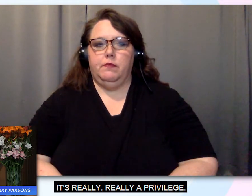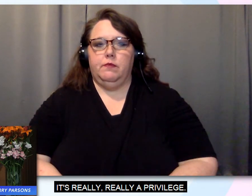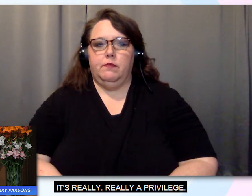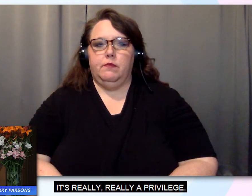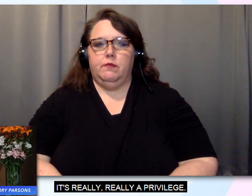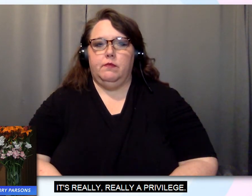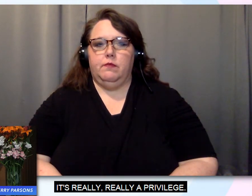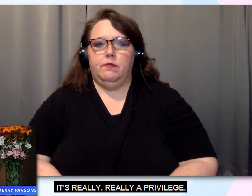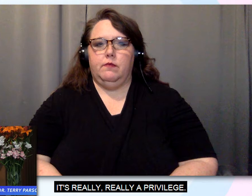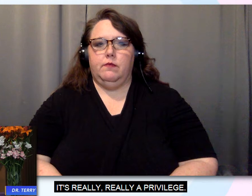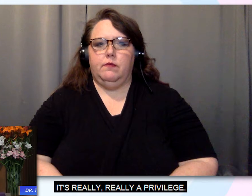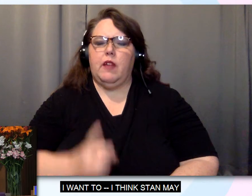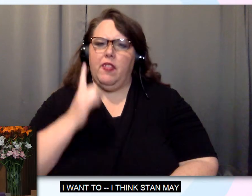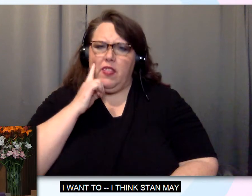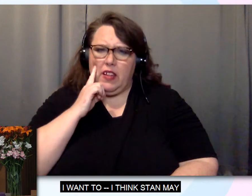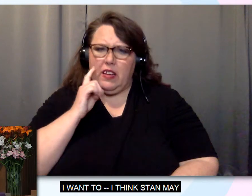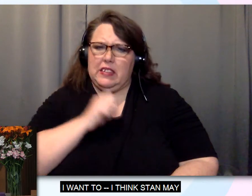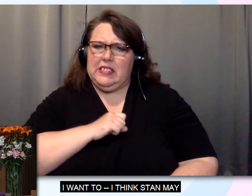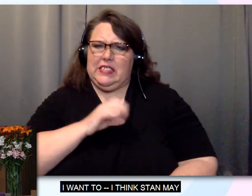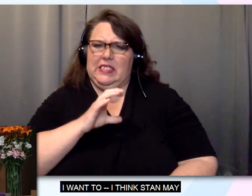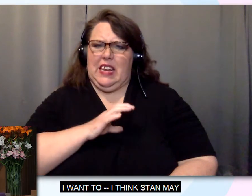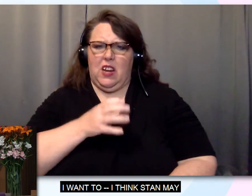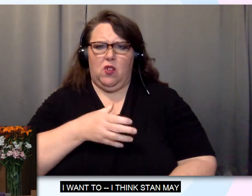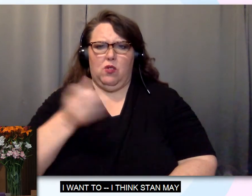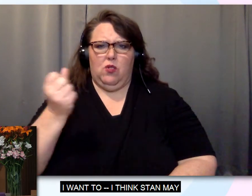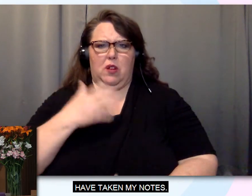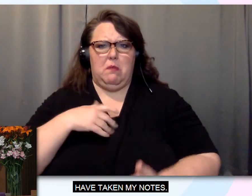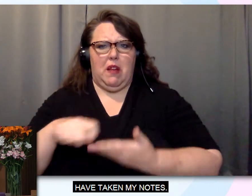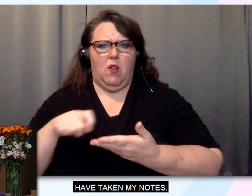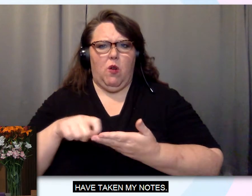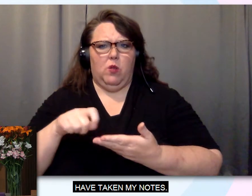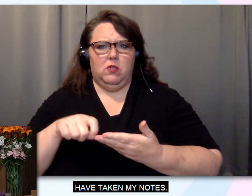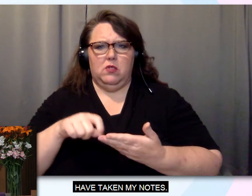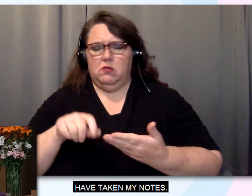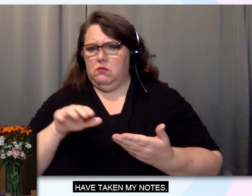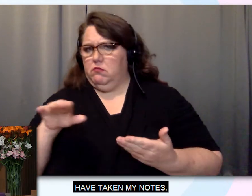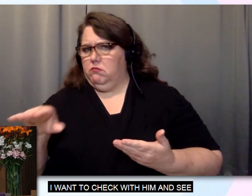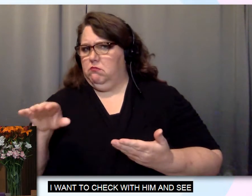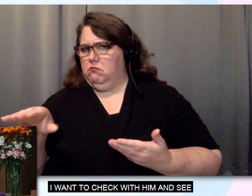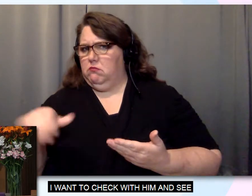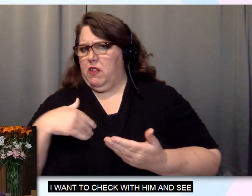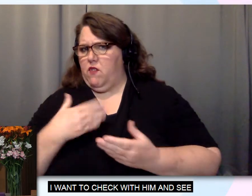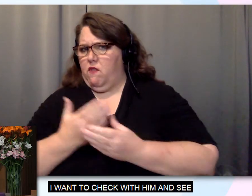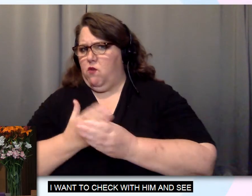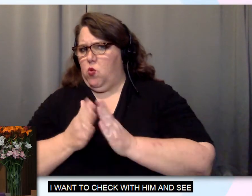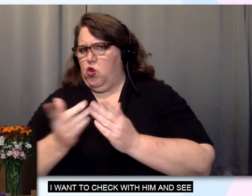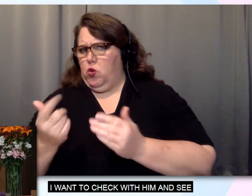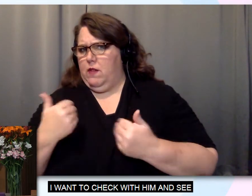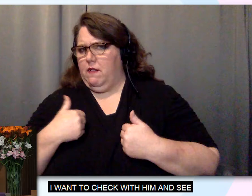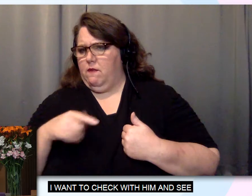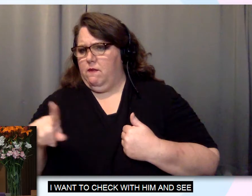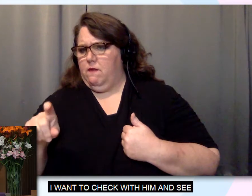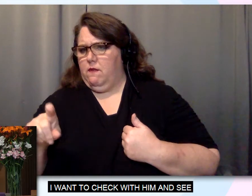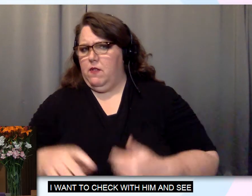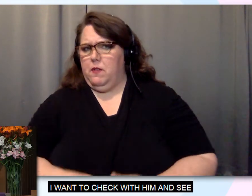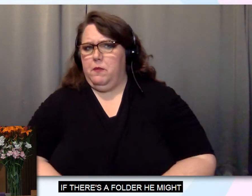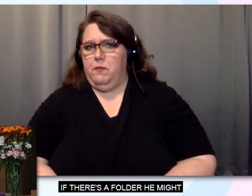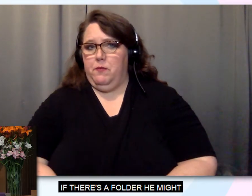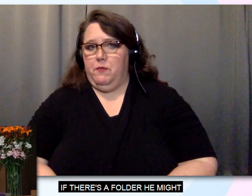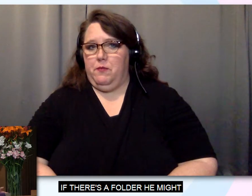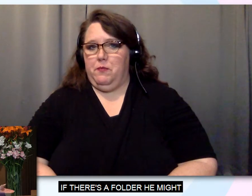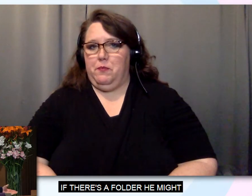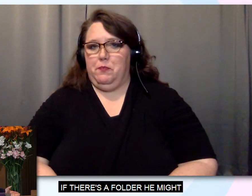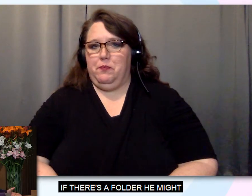want to, I think that Stan may have taken my notes. I want to check with him and see if there's a folder that he might have.